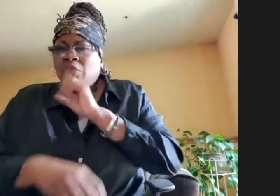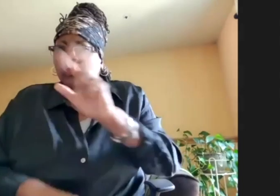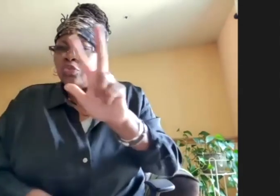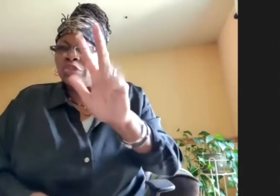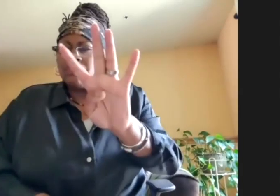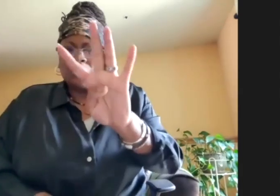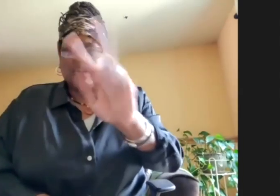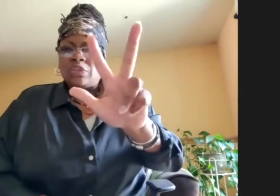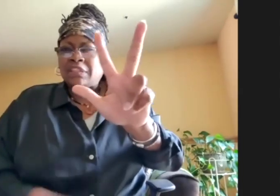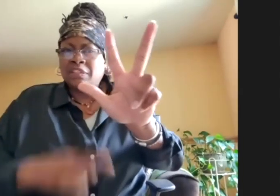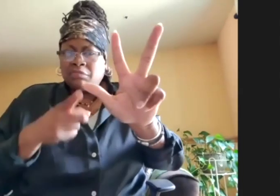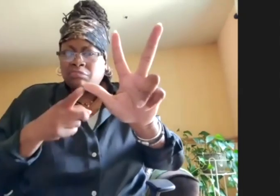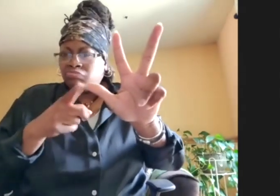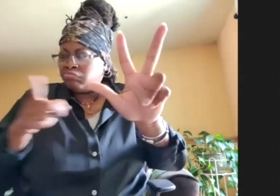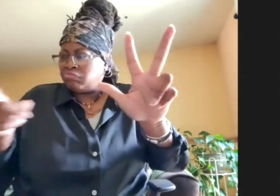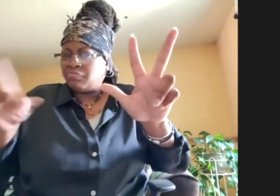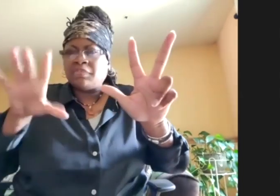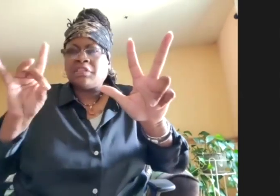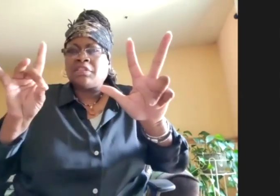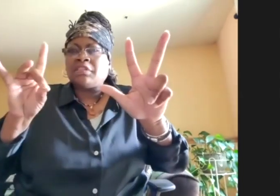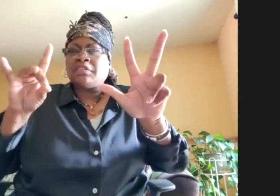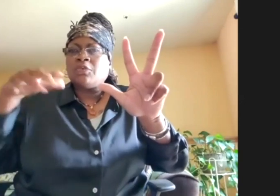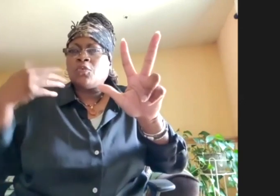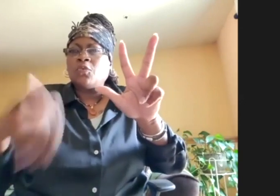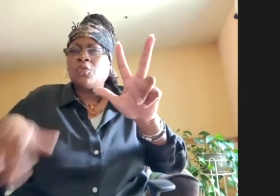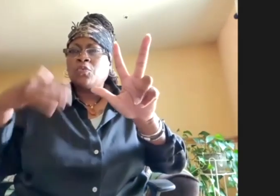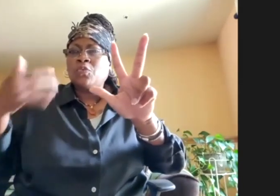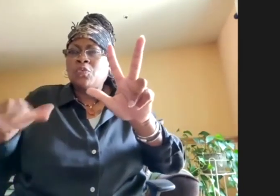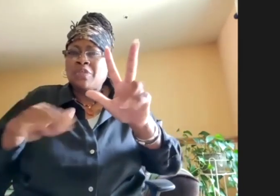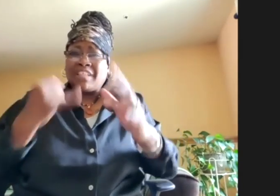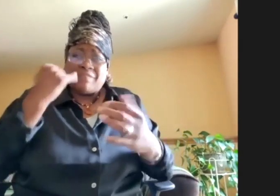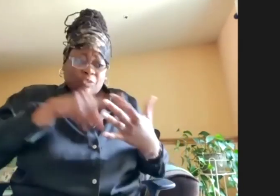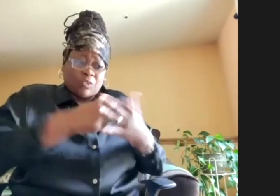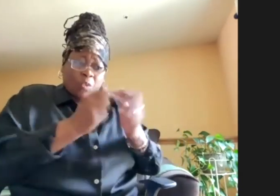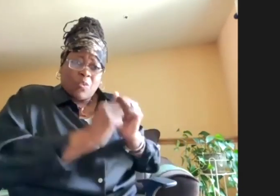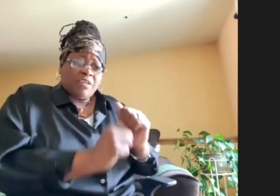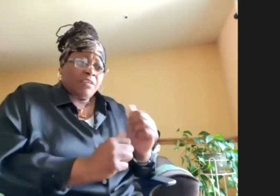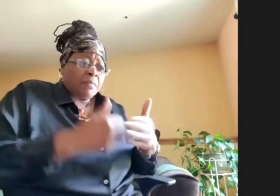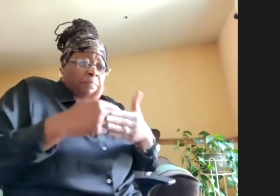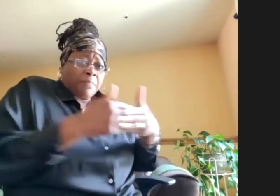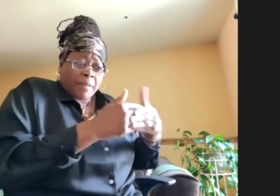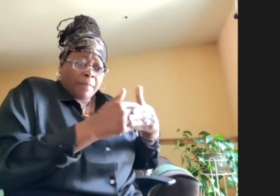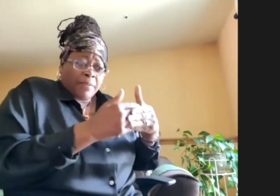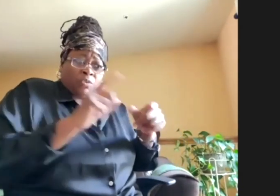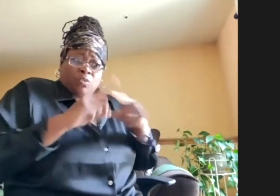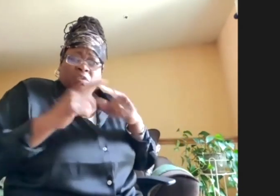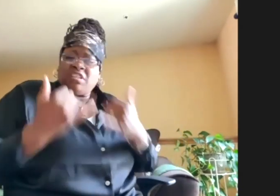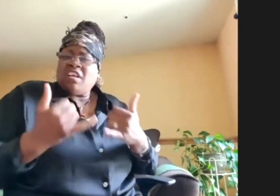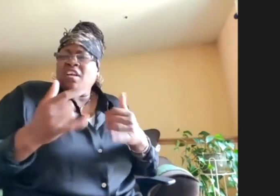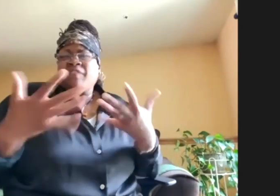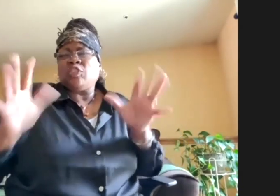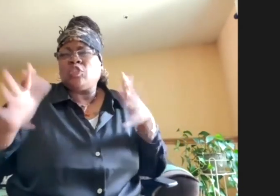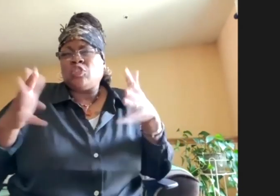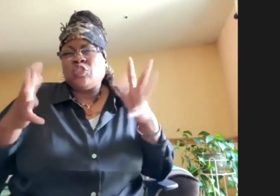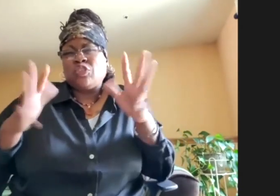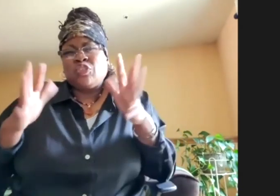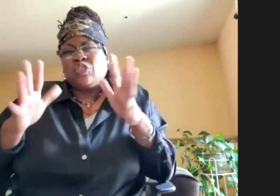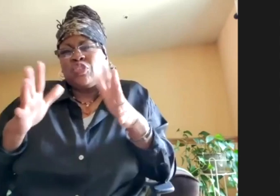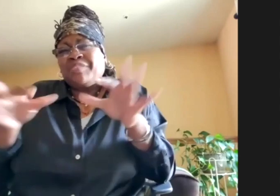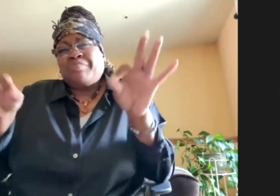I think that I started probably around the age of 33, 34, looking deeper into these things. But